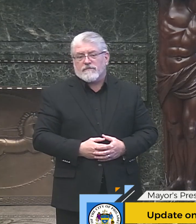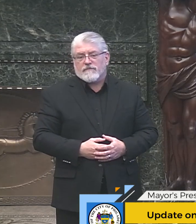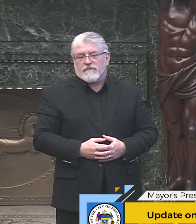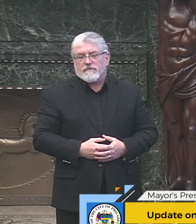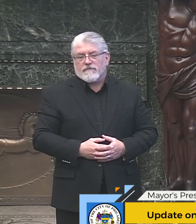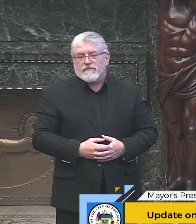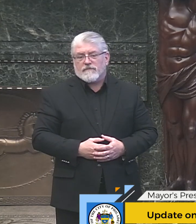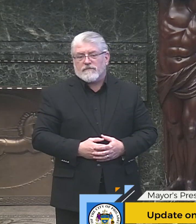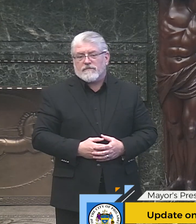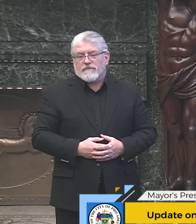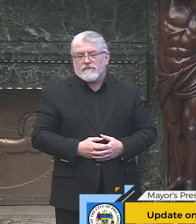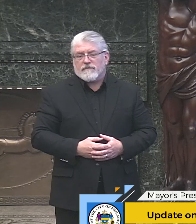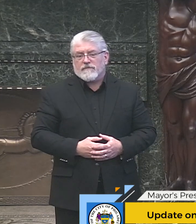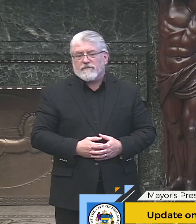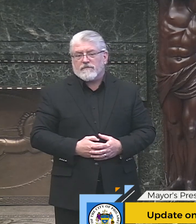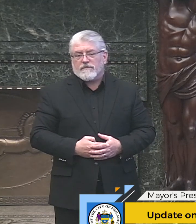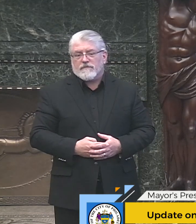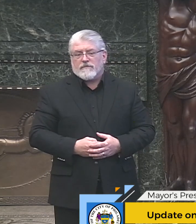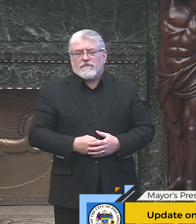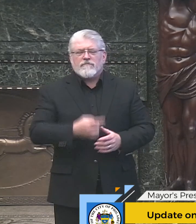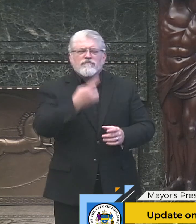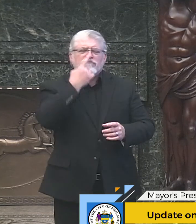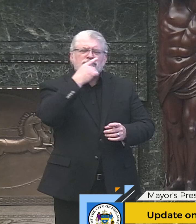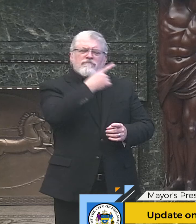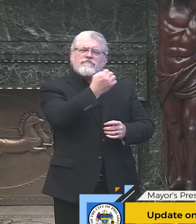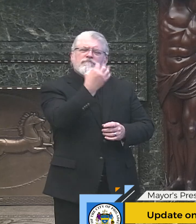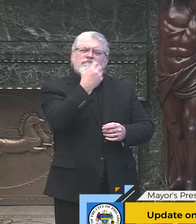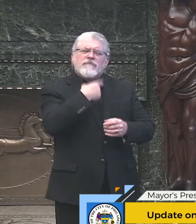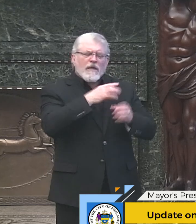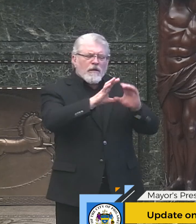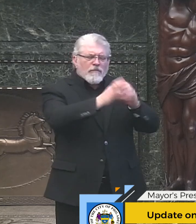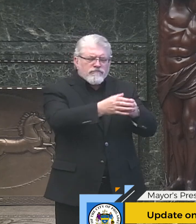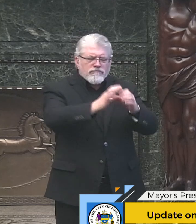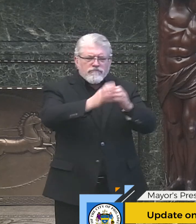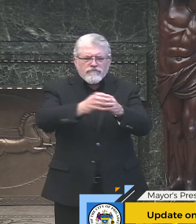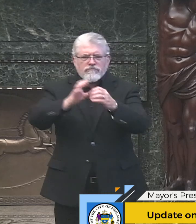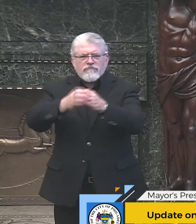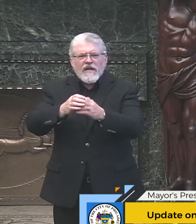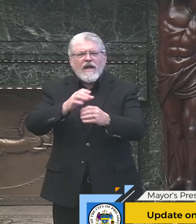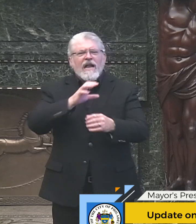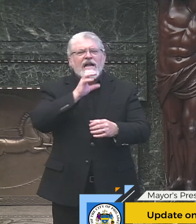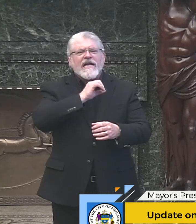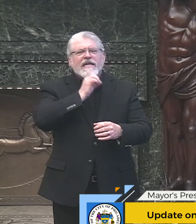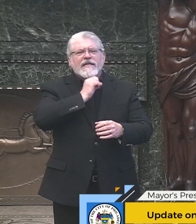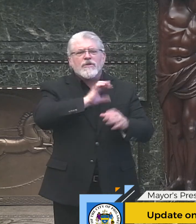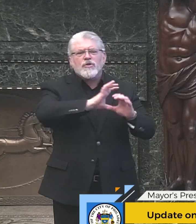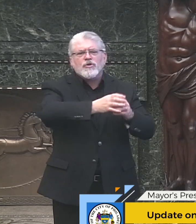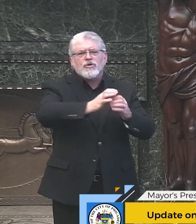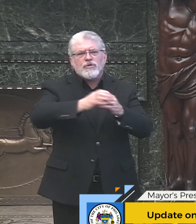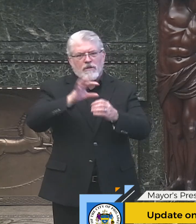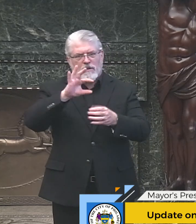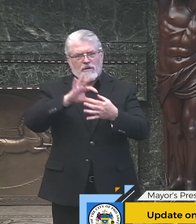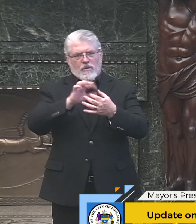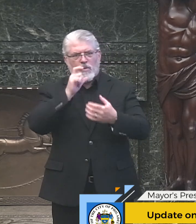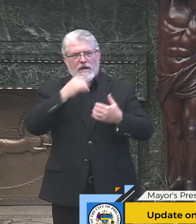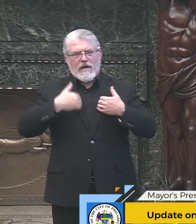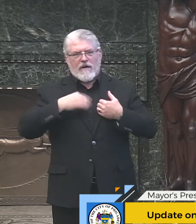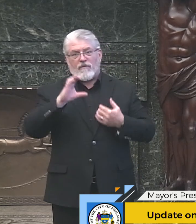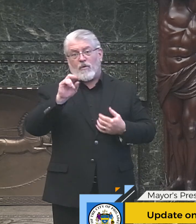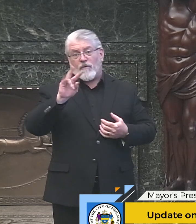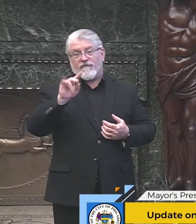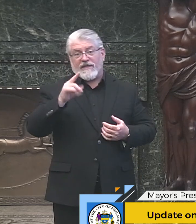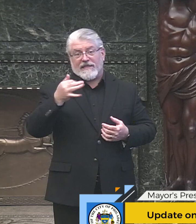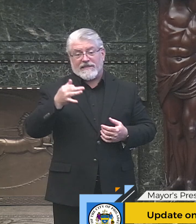in terms of age group? And also, have you considered in terms of the whole getting people